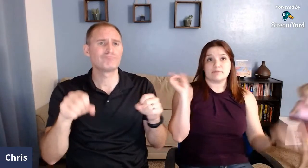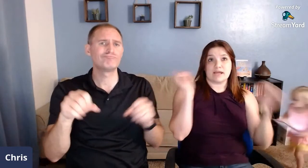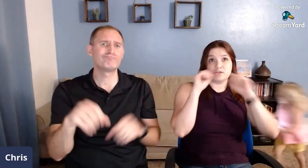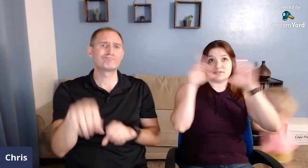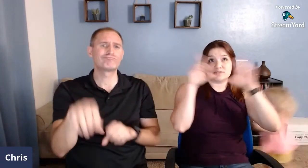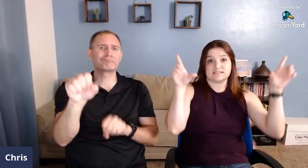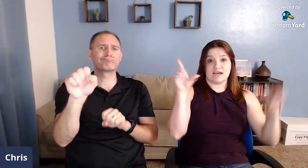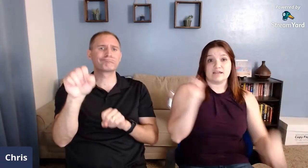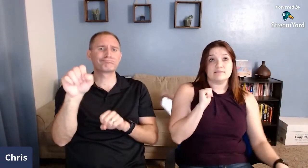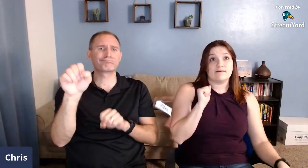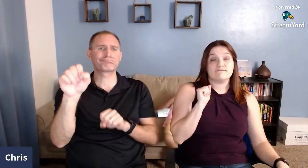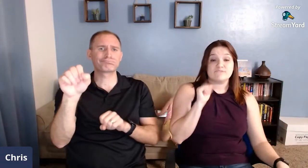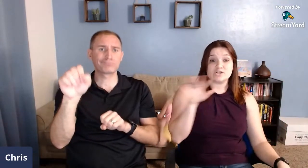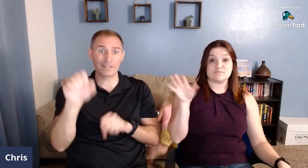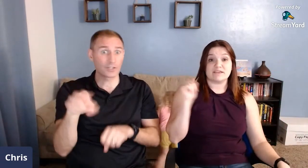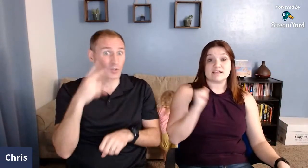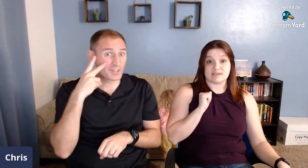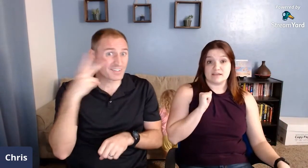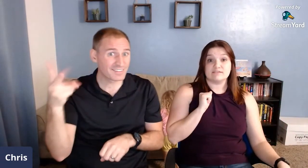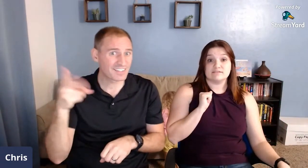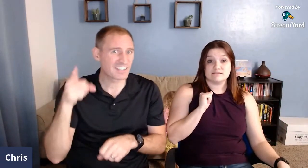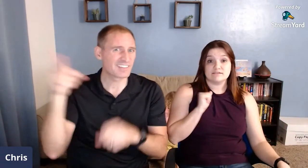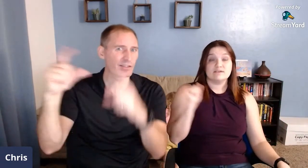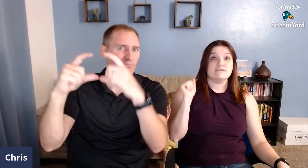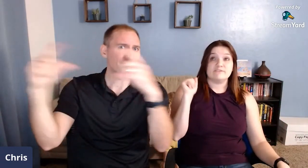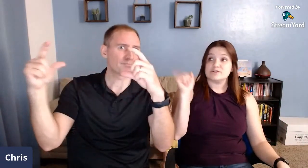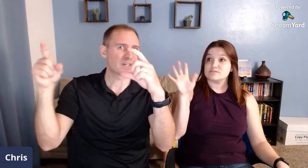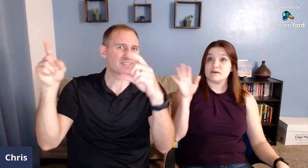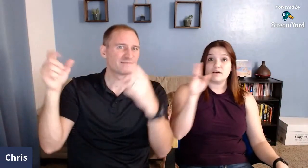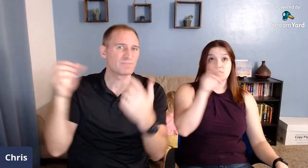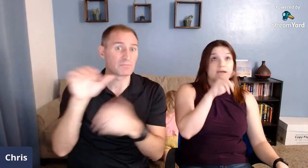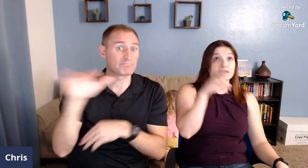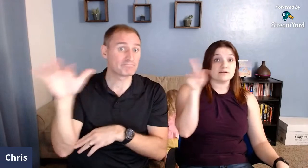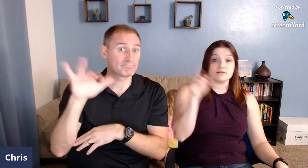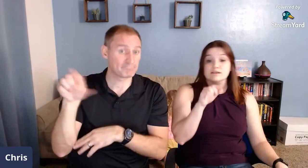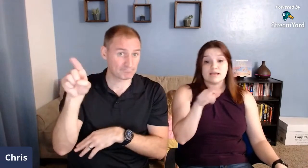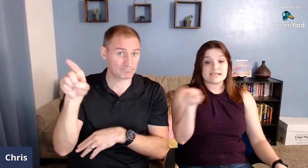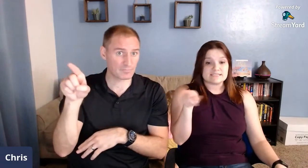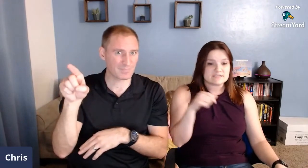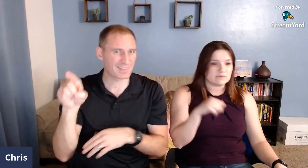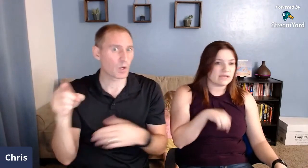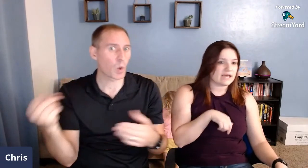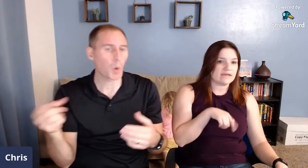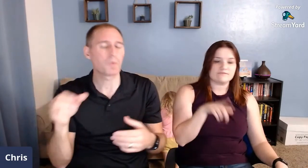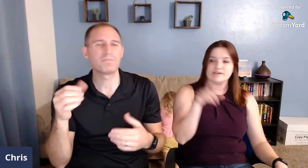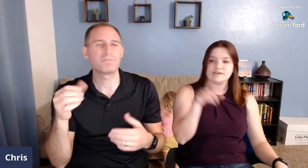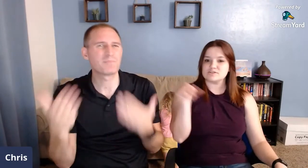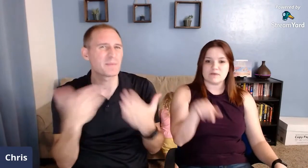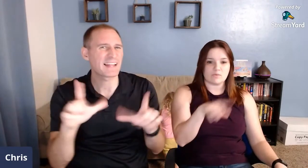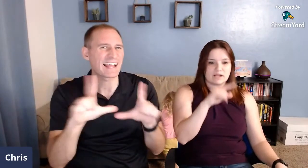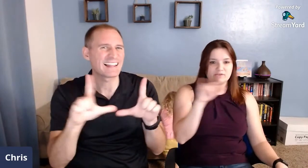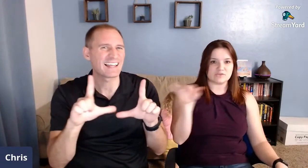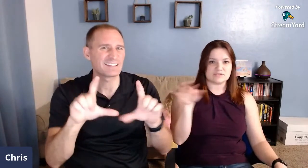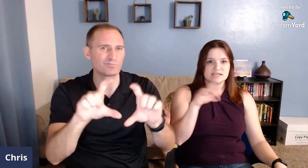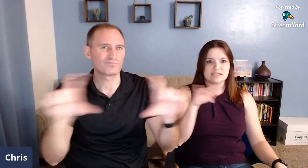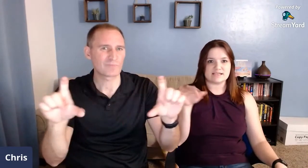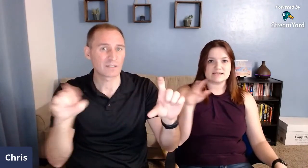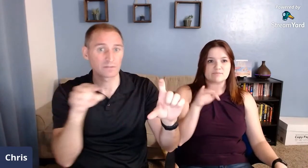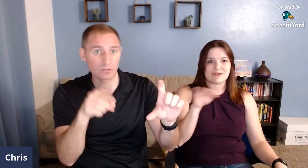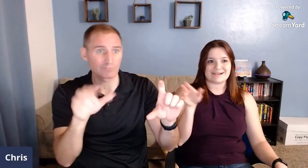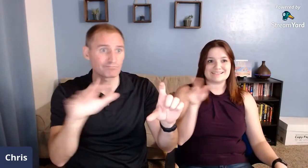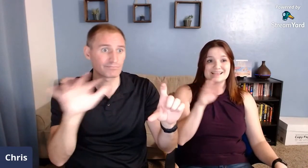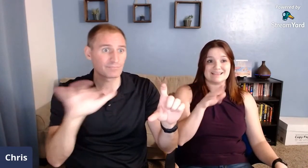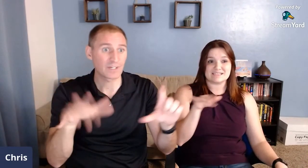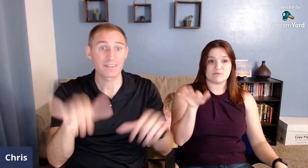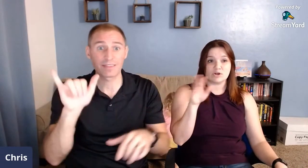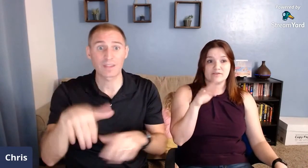you're at a stoplight and you see a sign, fingerspell that sign. Fingerspell, okay, there's a license plate, fingerspell whatever you see, and that's going